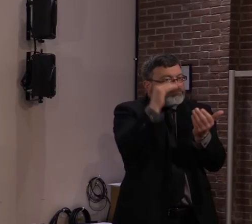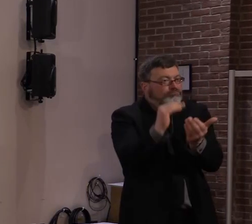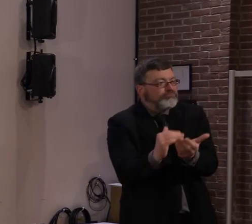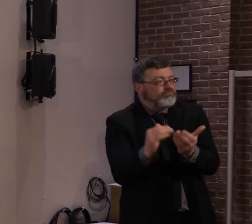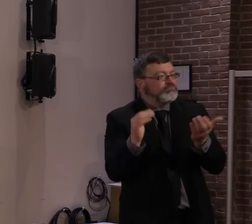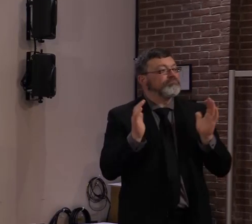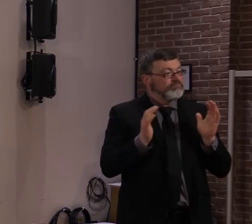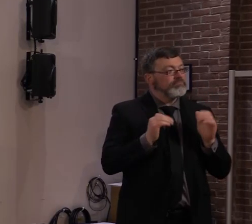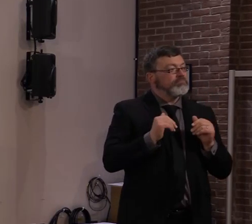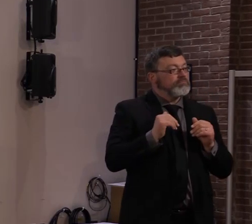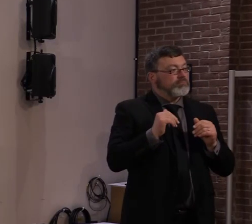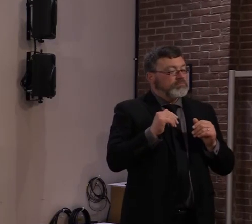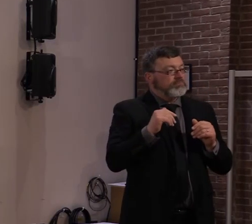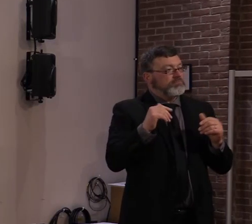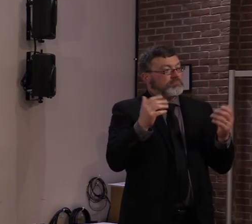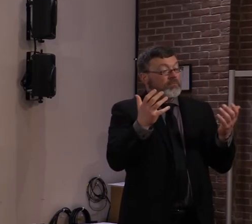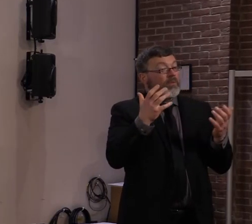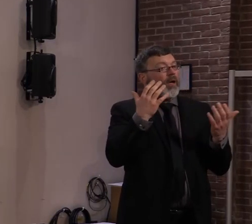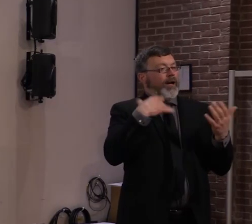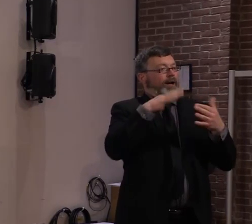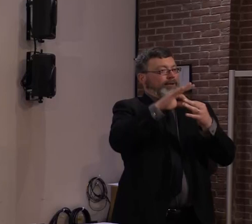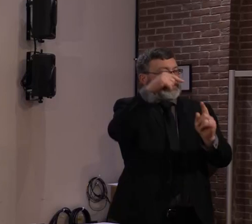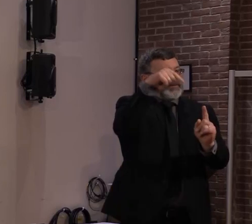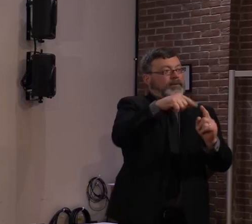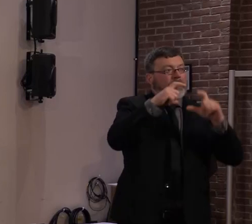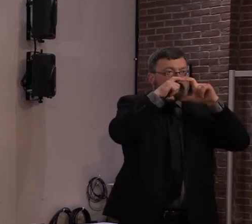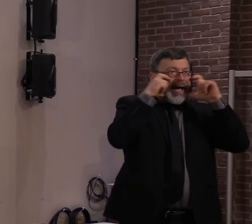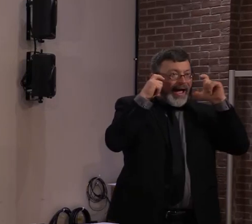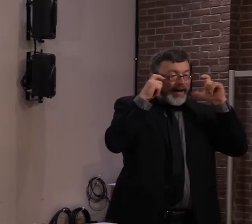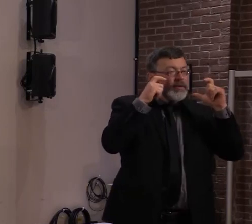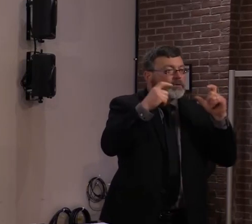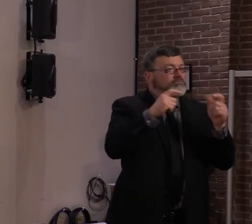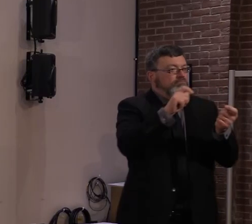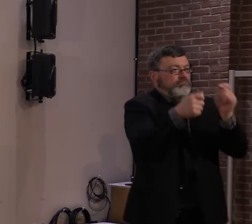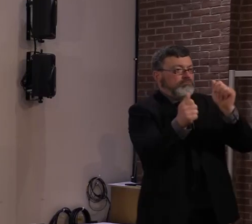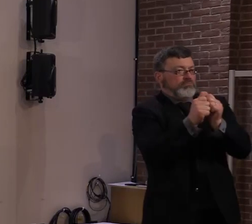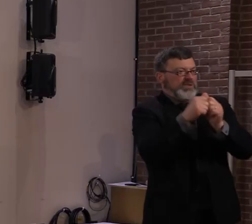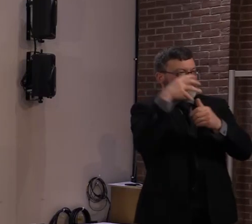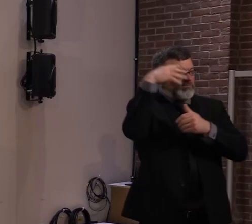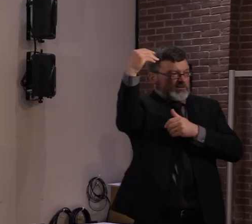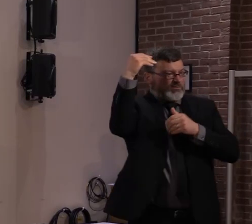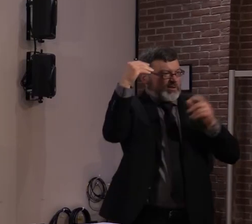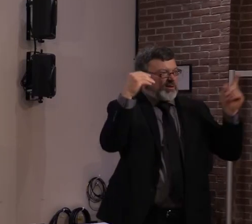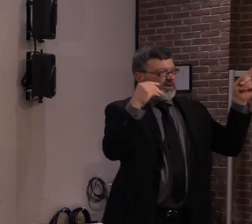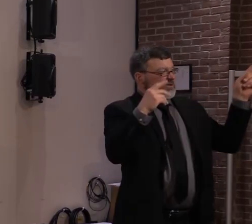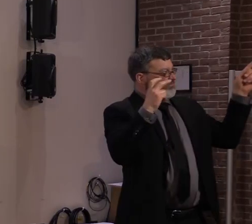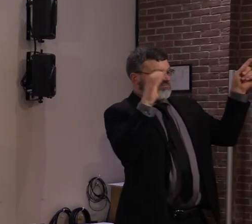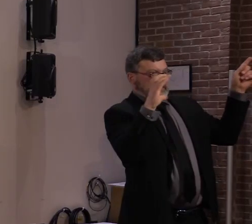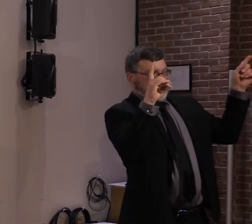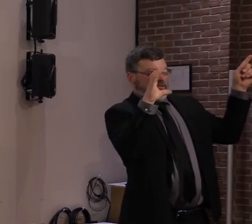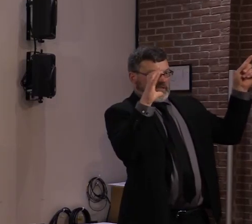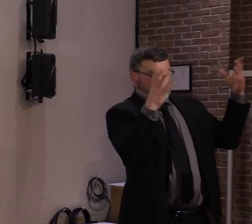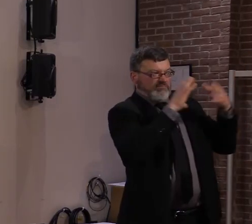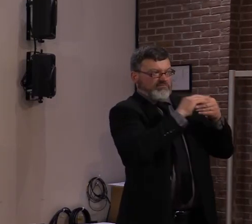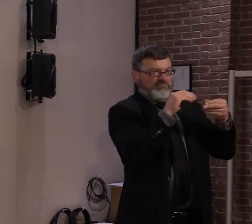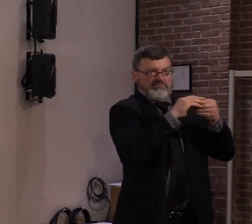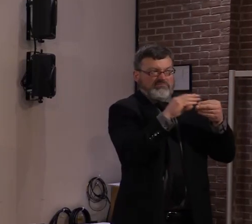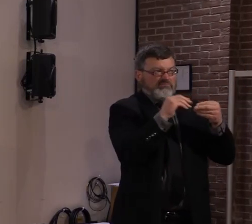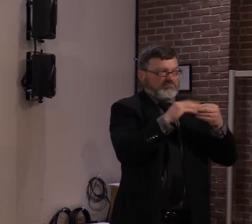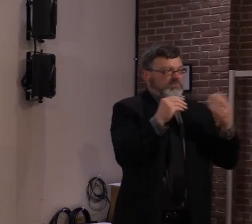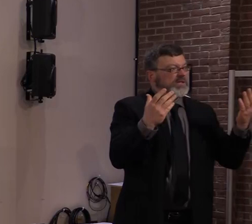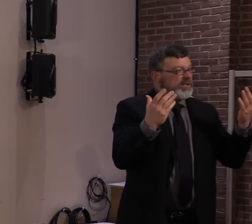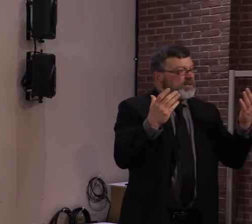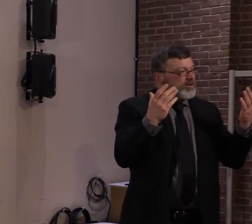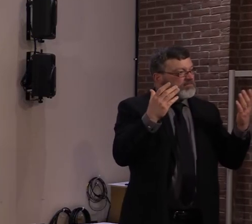people are outdoors, news that I'm sure will be welcomed by many. We've known for a number of months that being outdoors